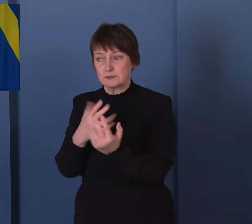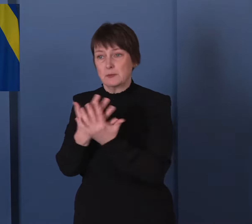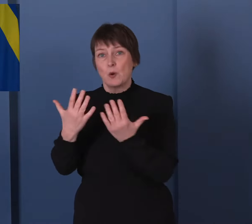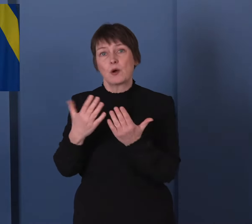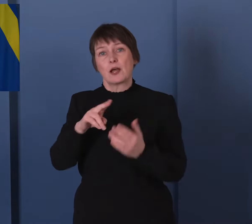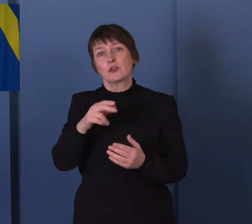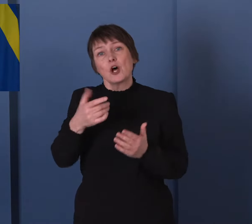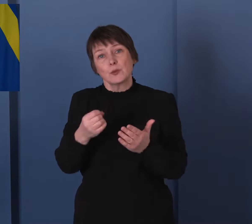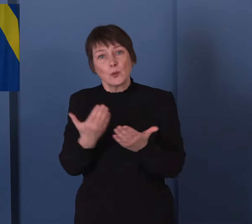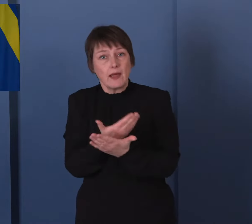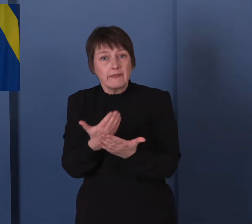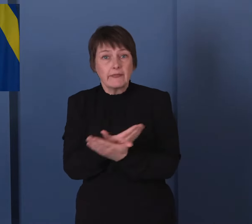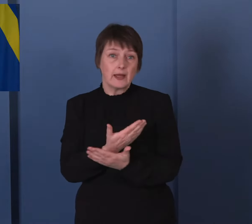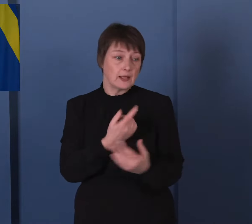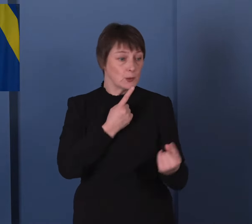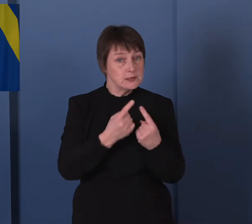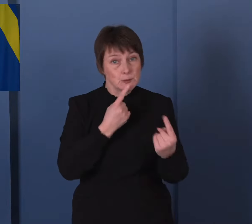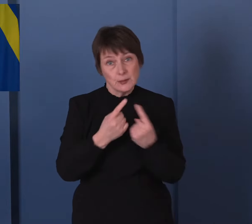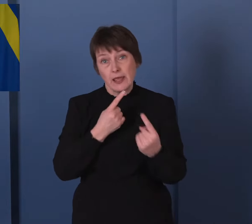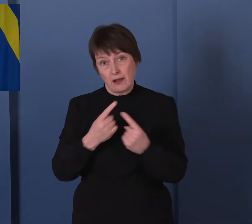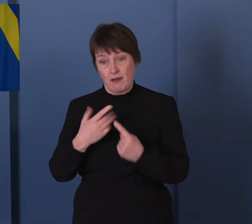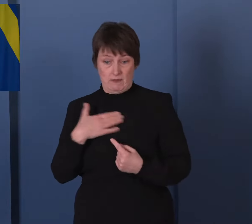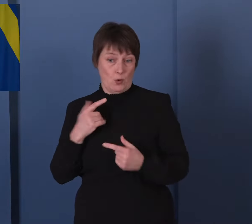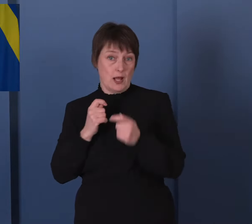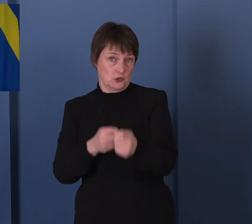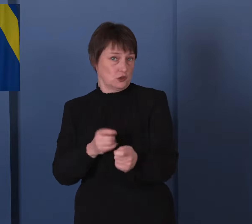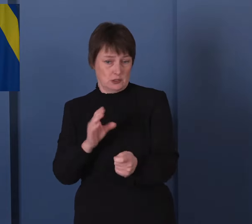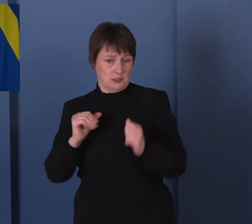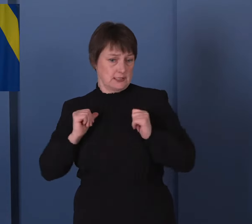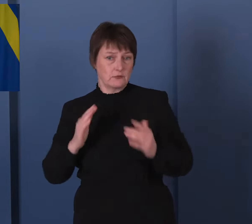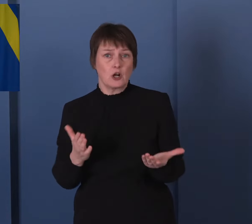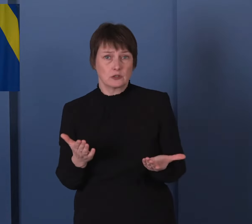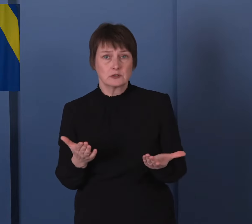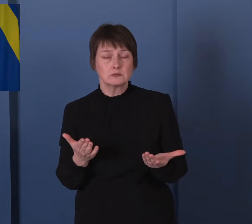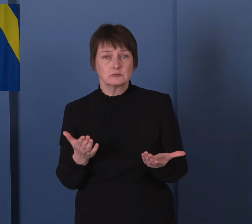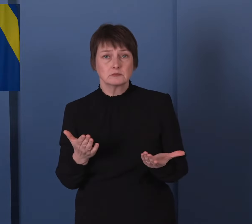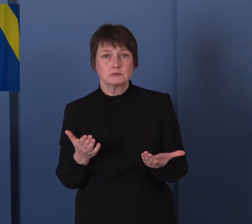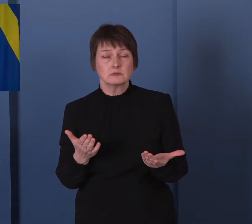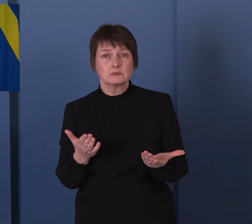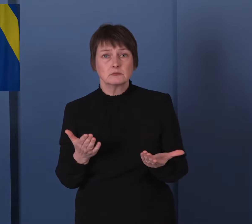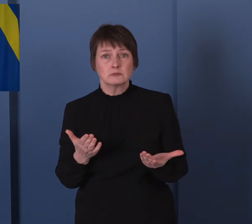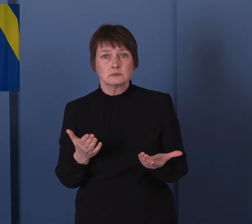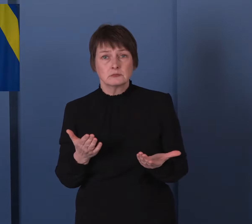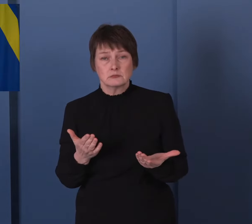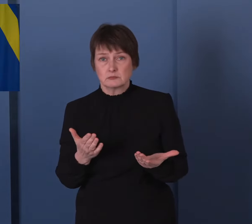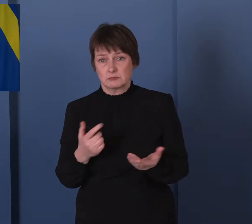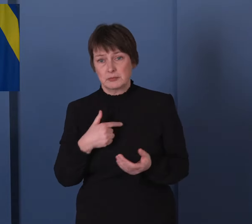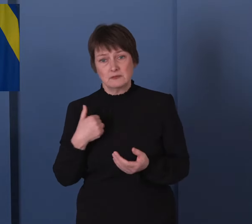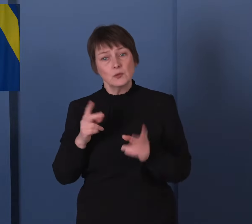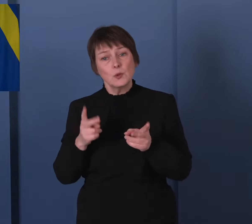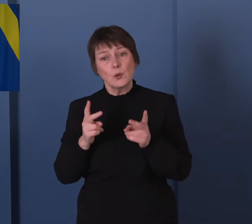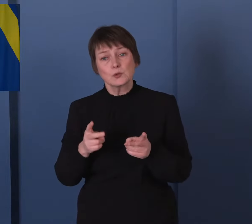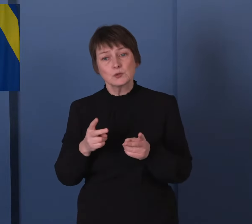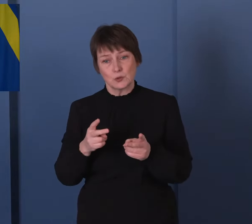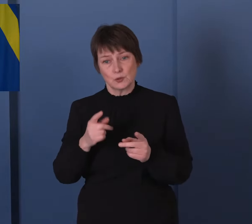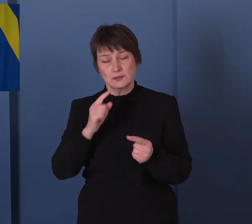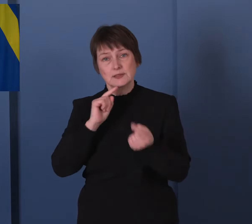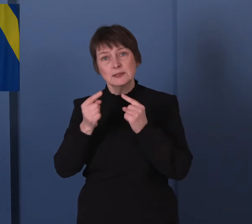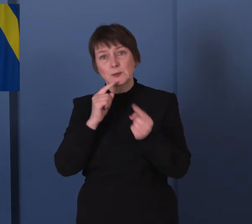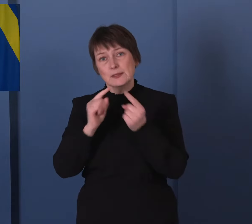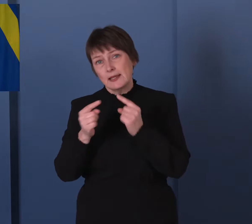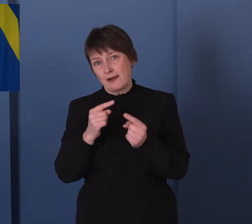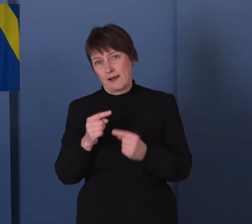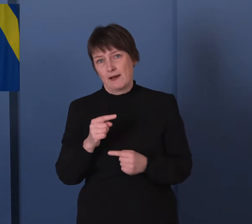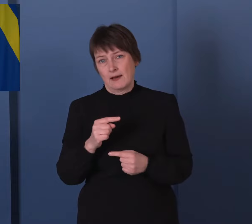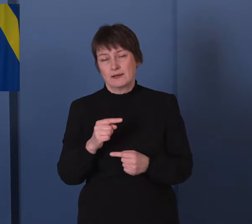matter, and it's also there's also a question of NATO's credibility